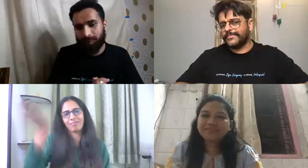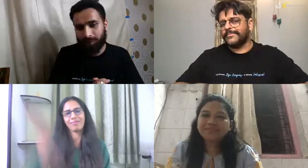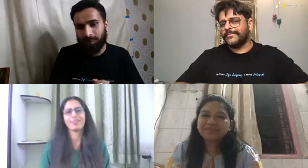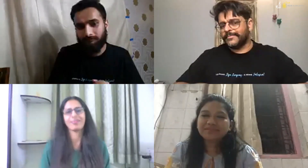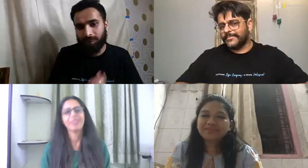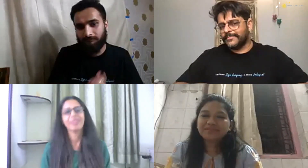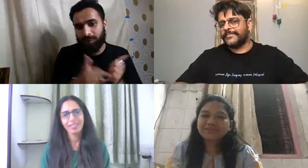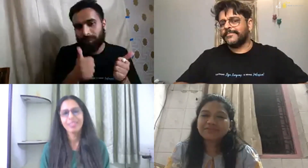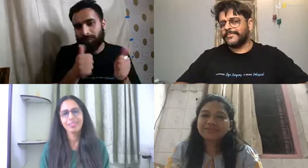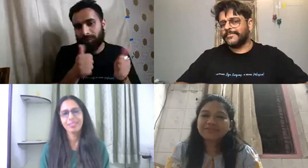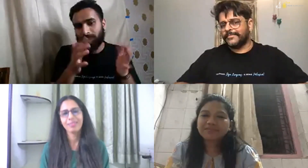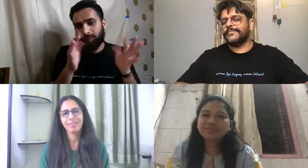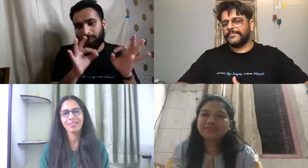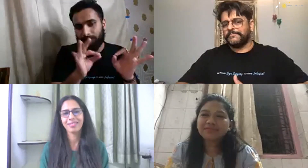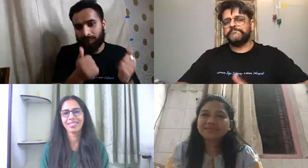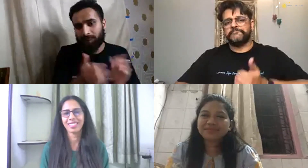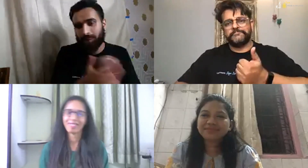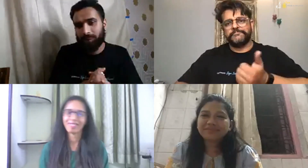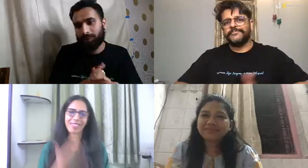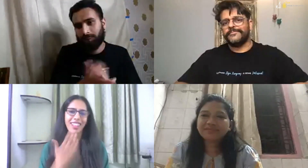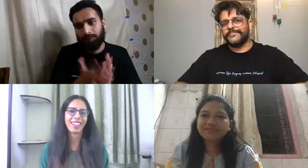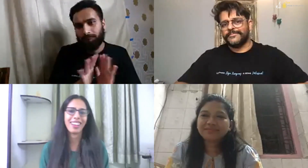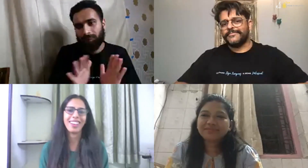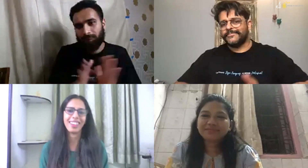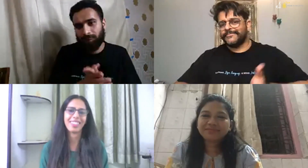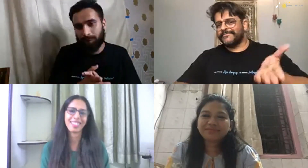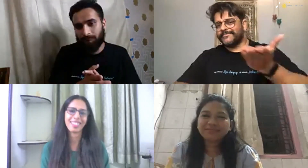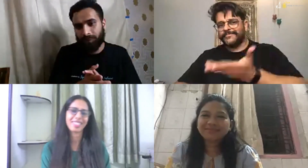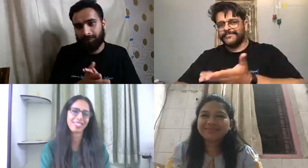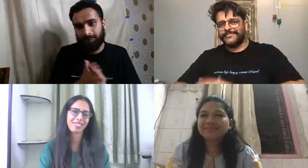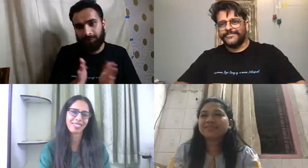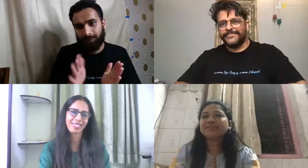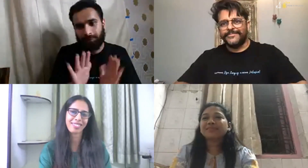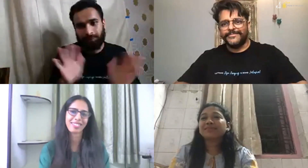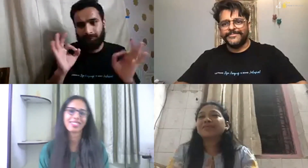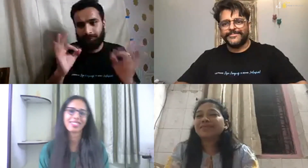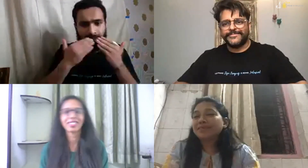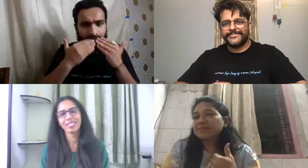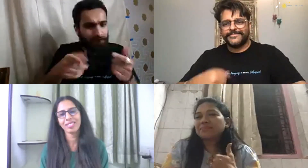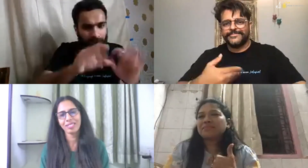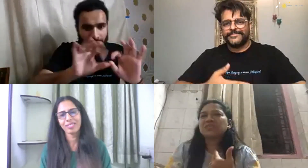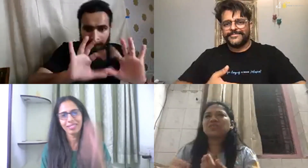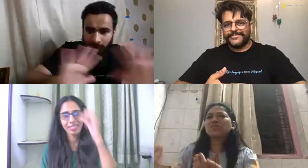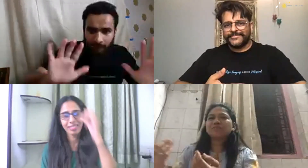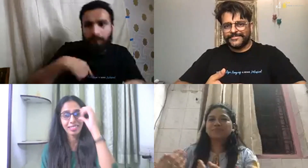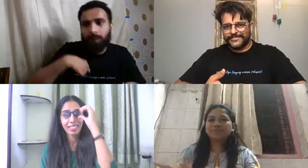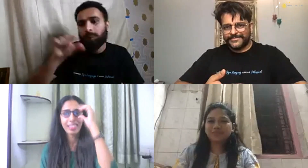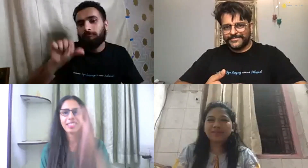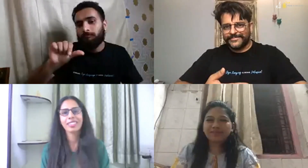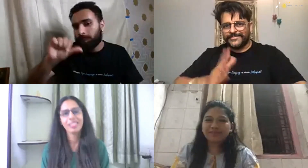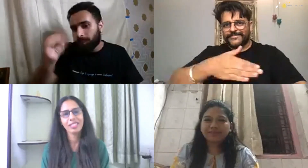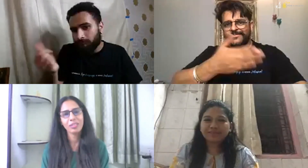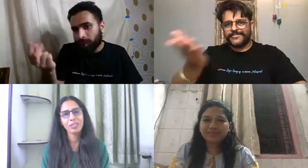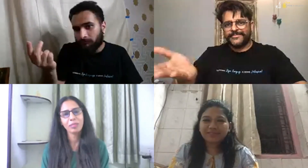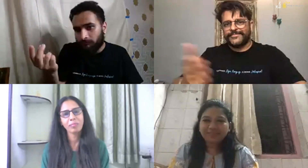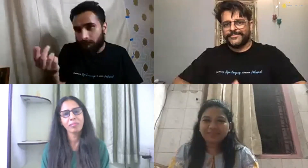would like to render support at this time. Great, great, great, great. That was perfect. Over Okay. to Bhav. Thank you